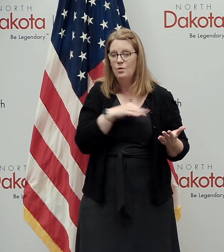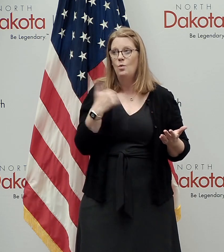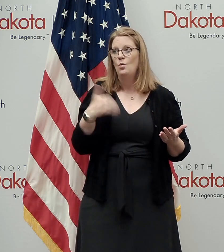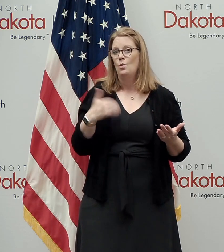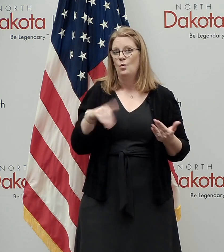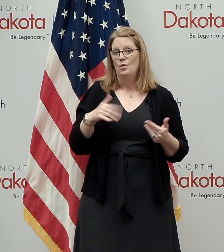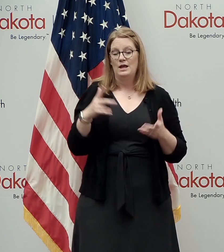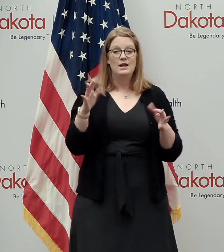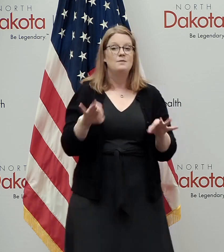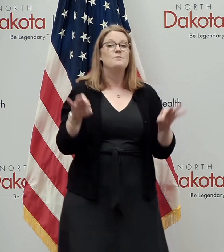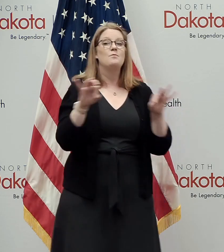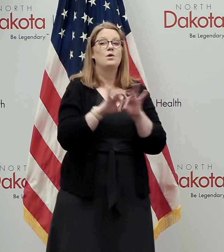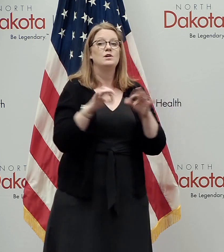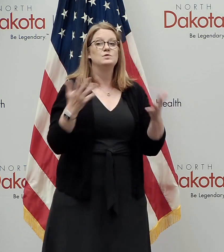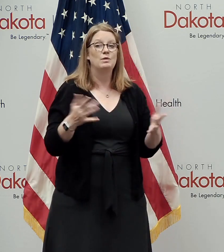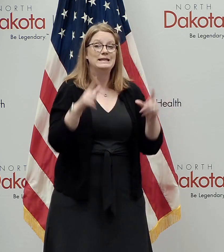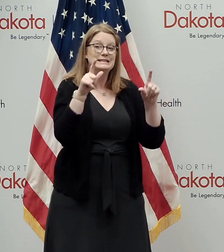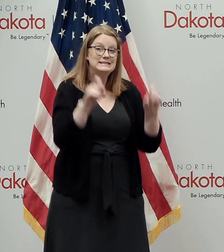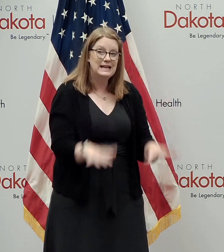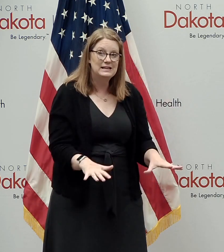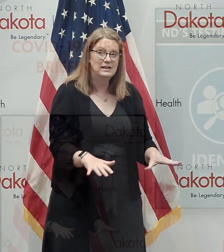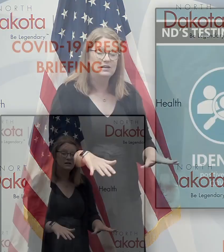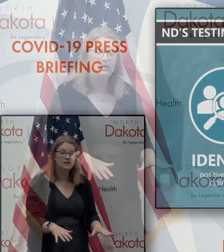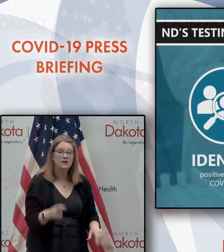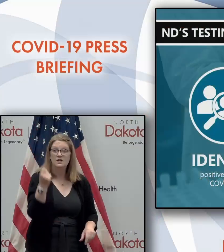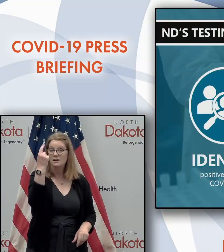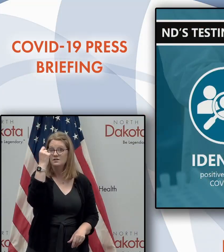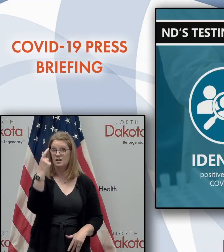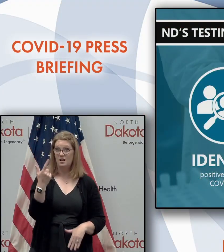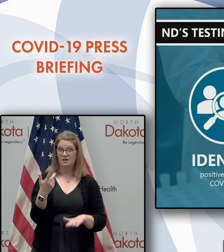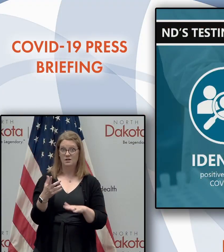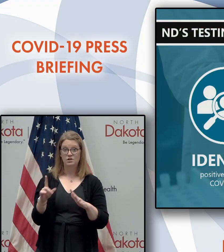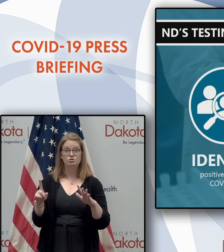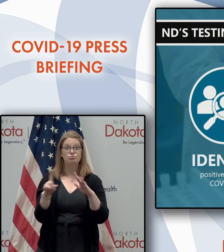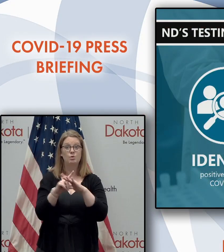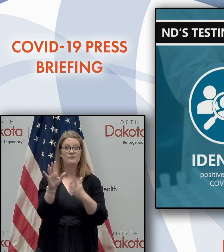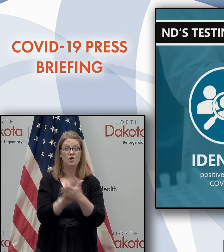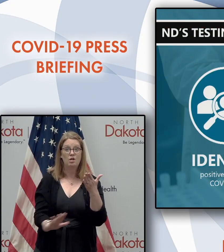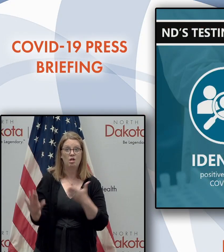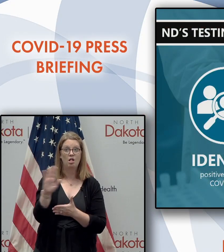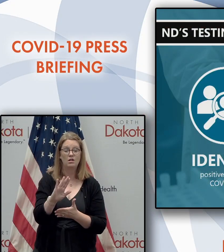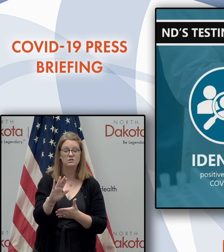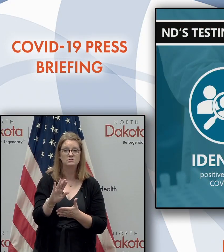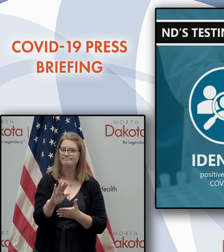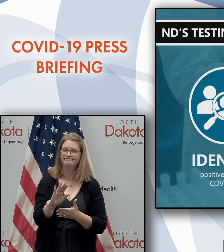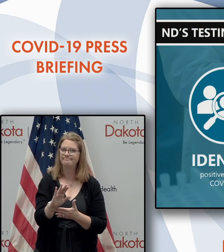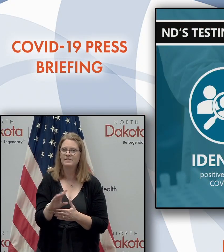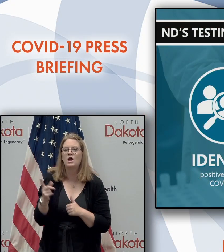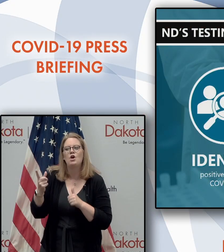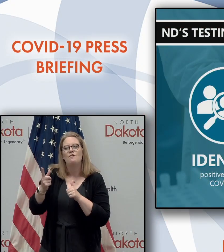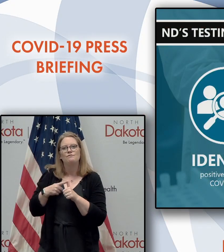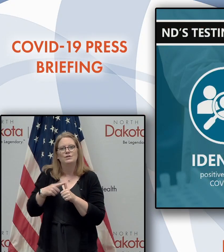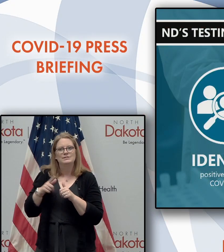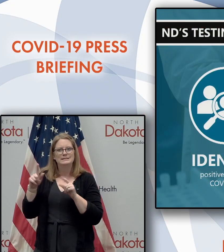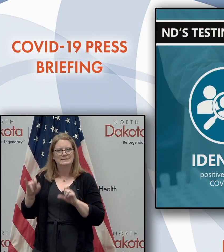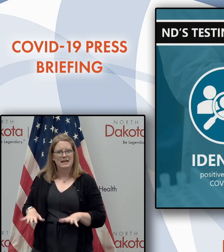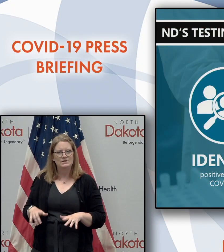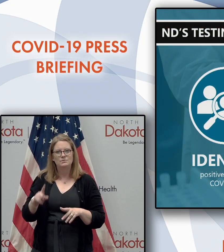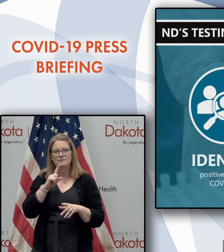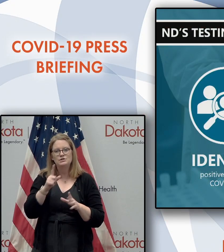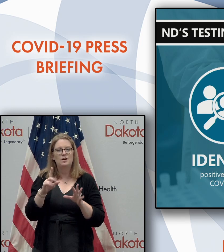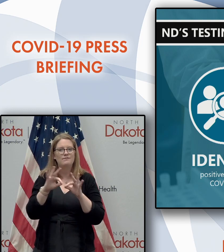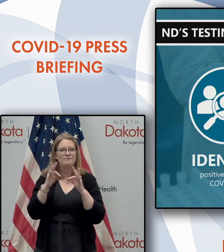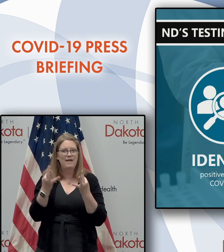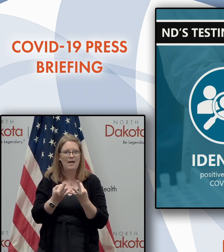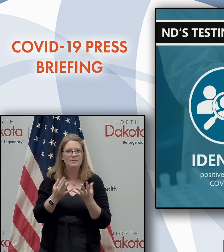getting tested, and getting tested before returning to campus will help ensure not only that the students, but families, friends, our